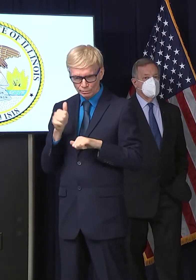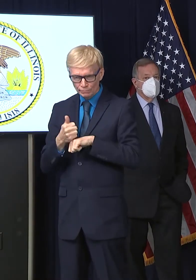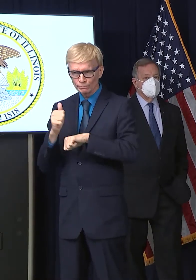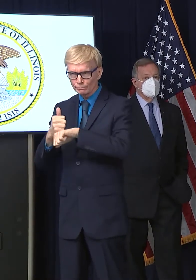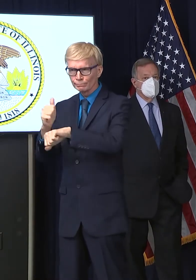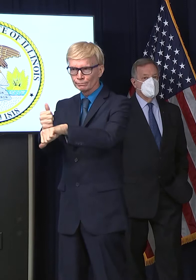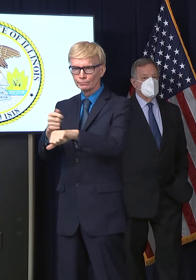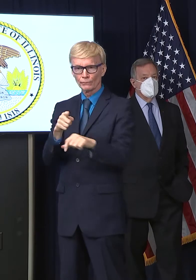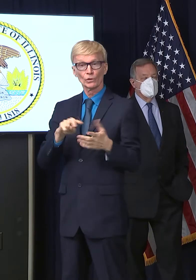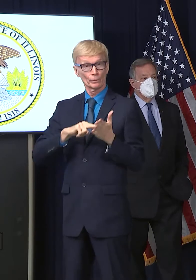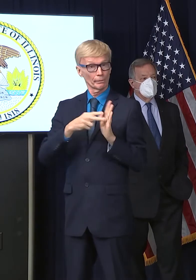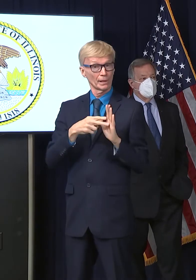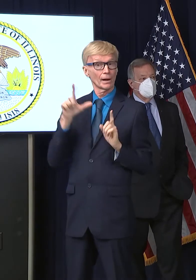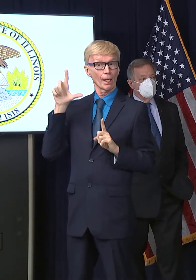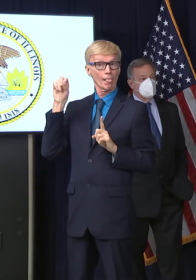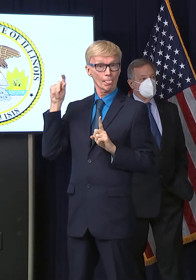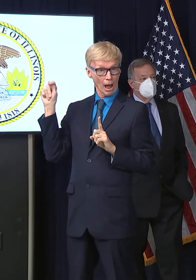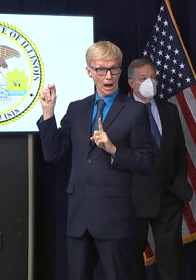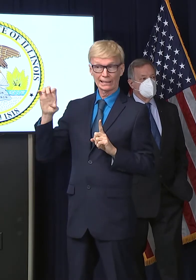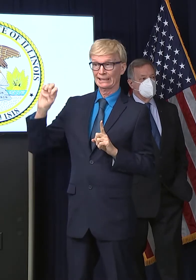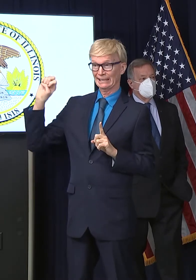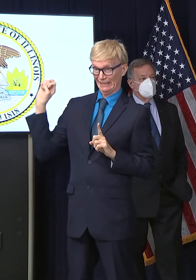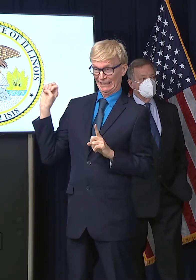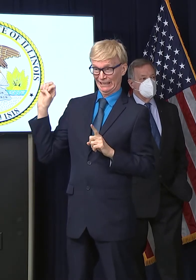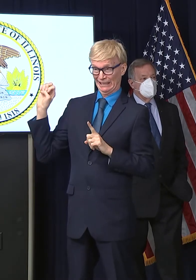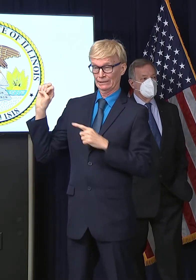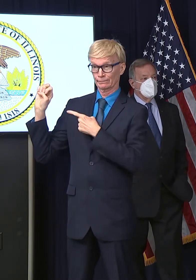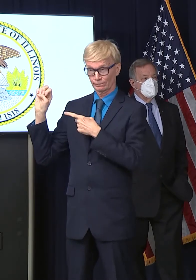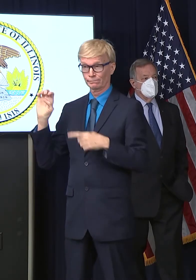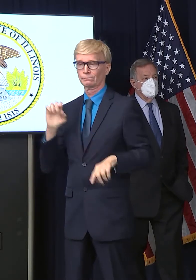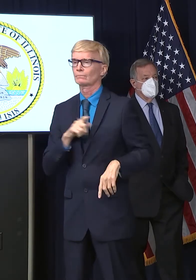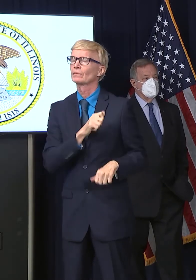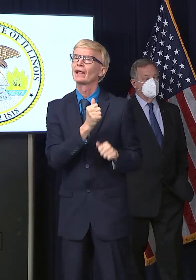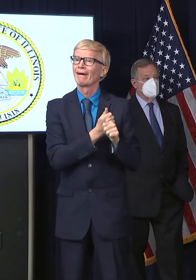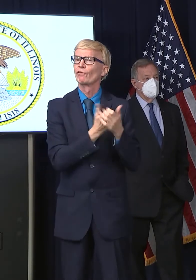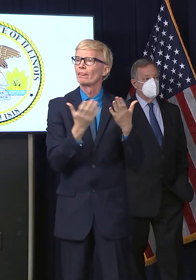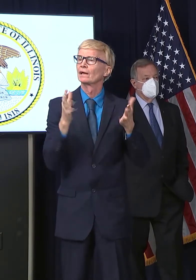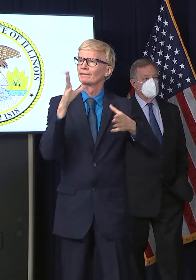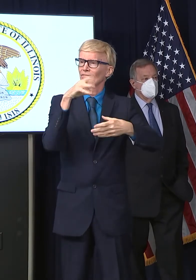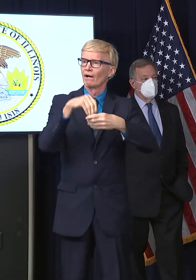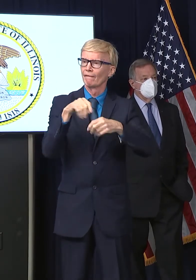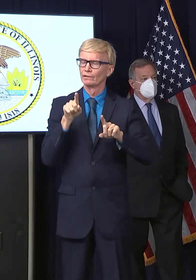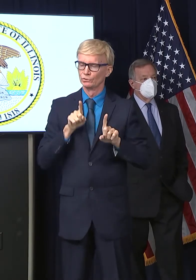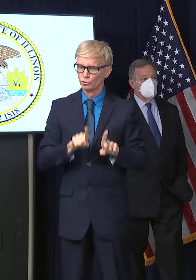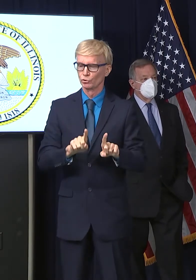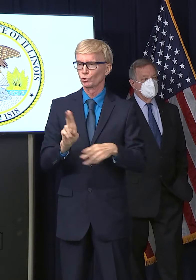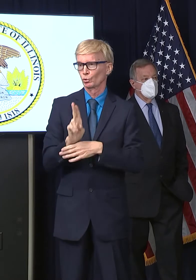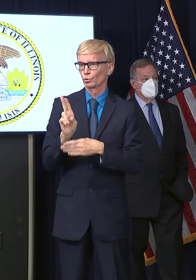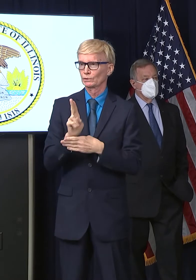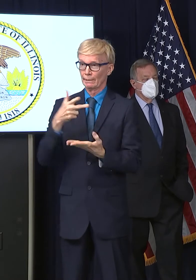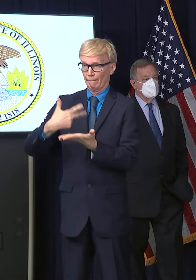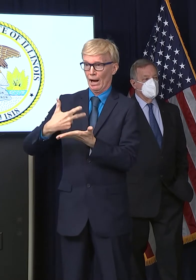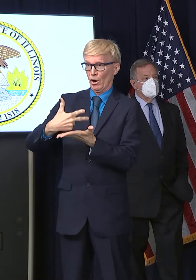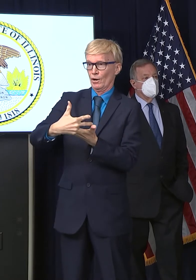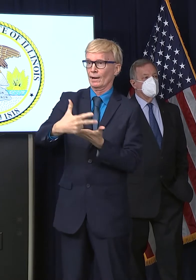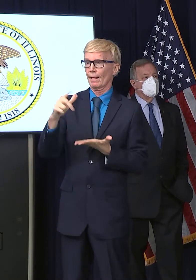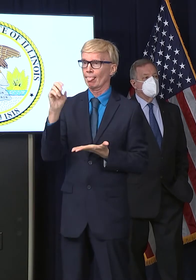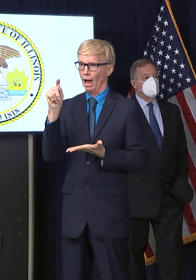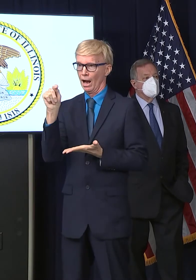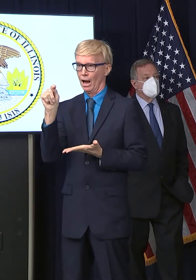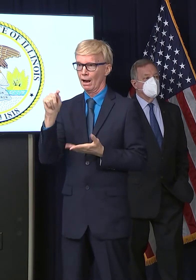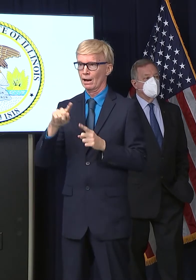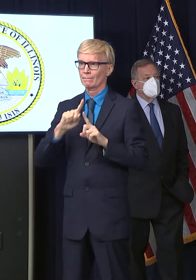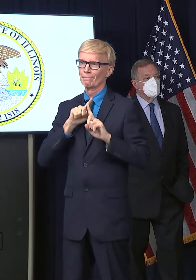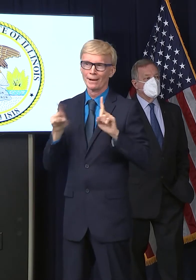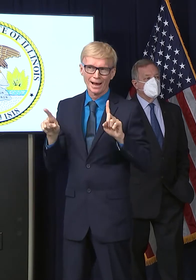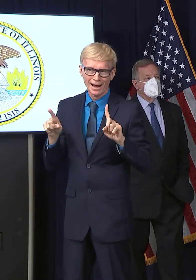all be in Lot E, the entire set? Everything will be in parking lots. Okay. Obviously, not all the parking could